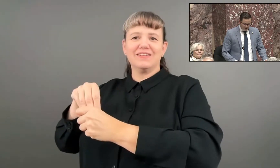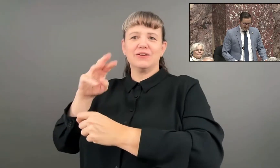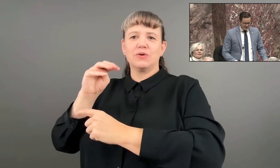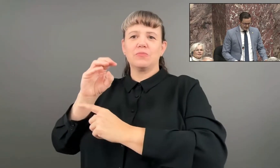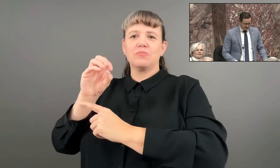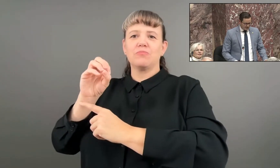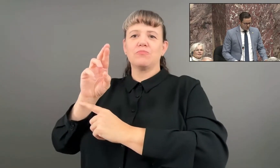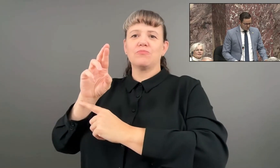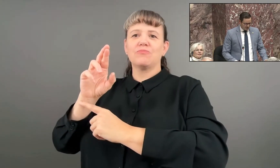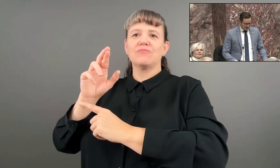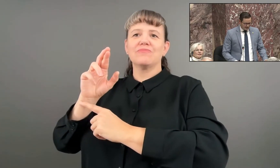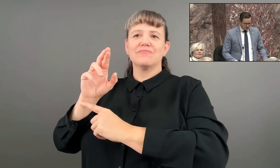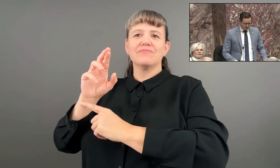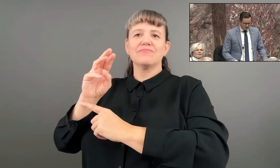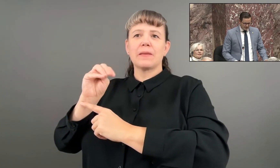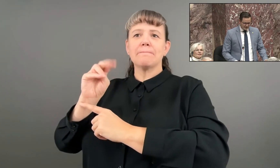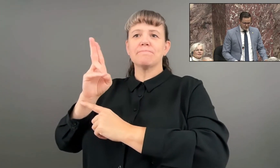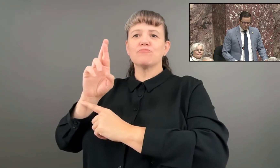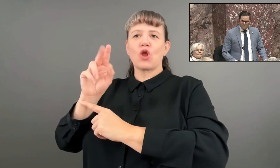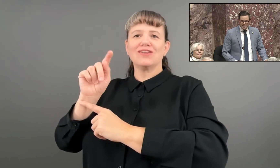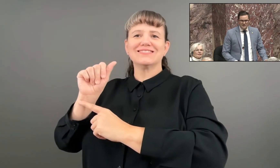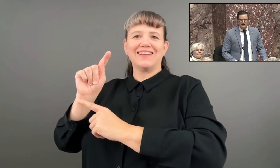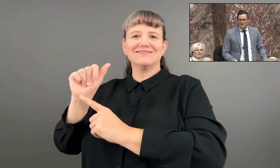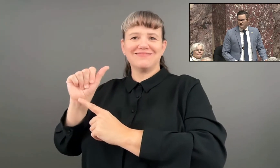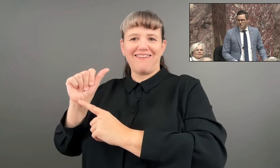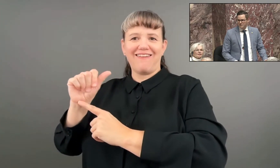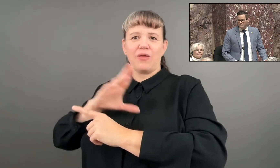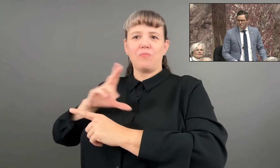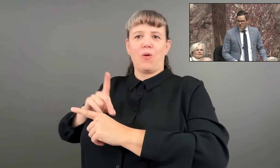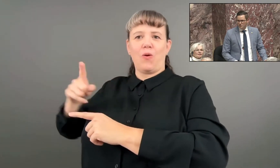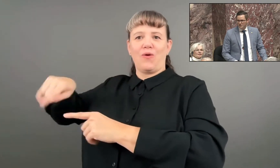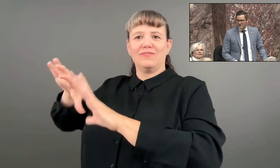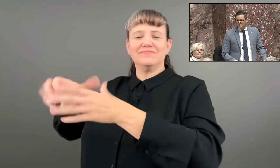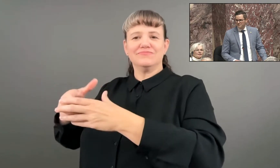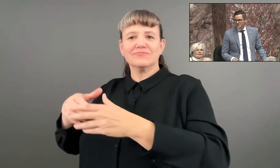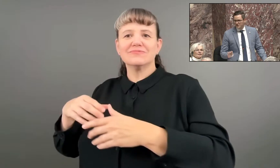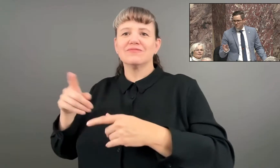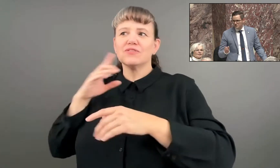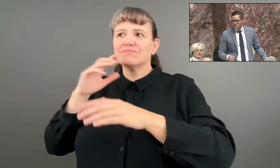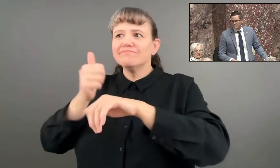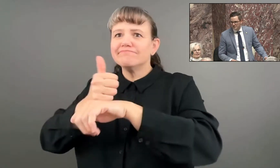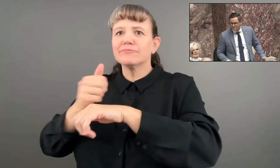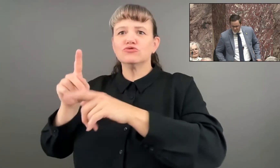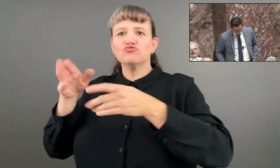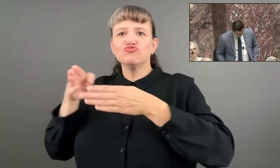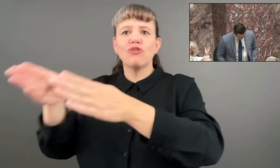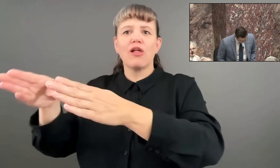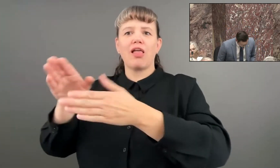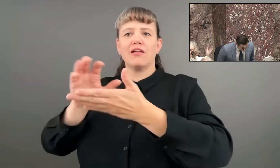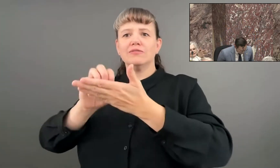heart of Mackenzie, and your pride in your community is what makes it such a special place. Thank you, Mr. Speaker.